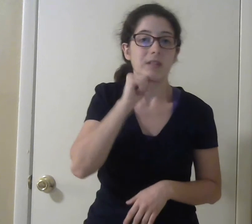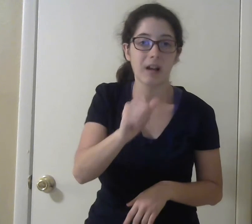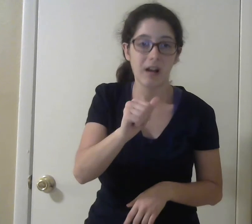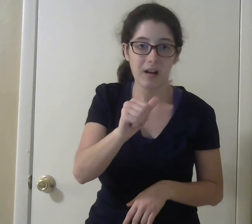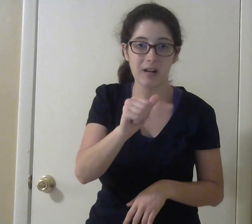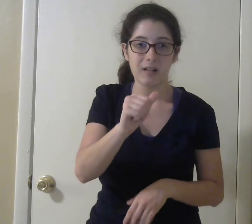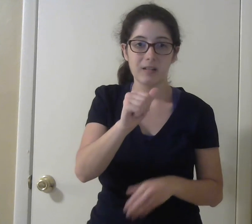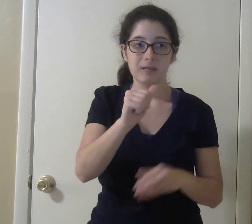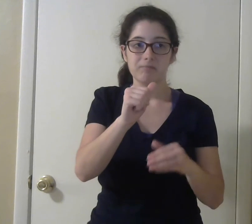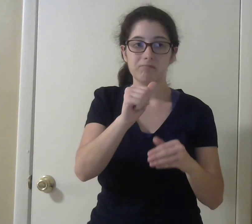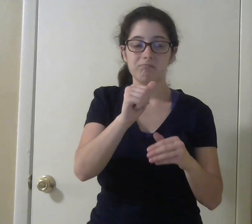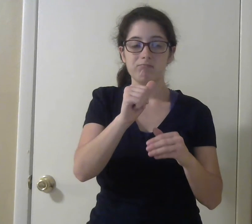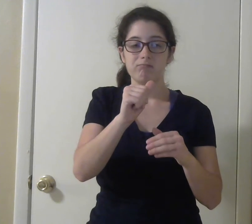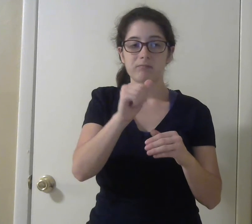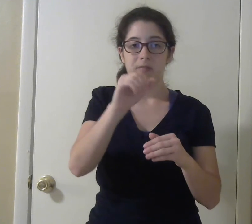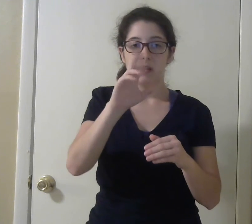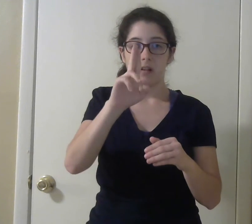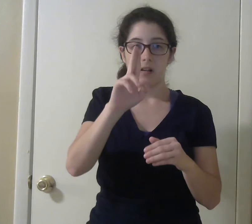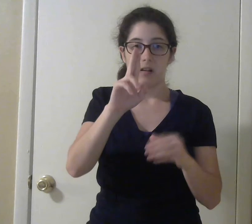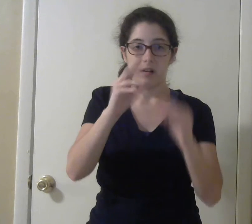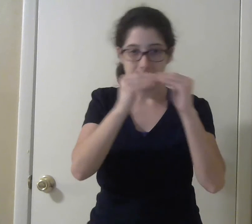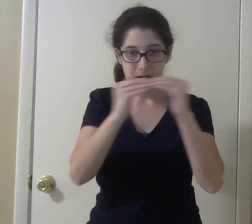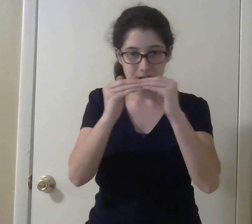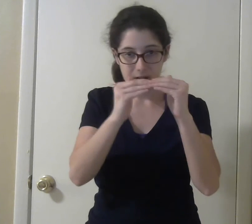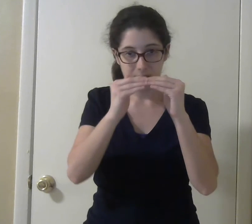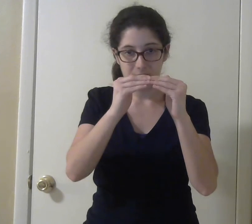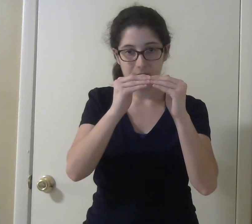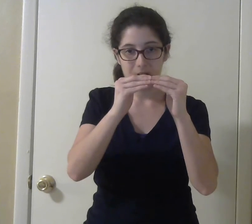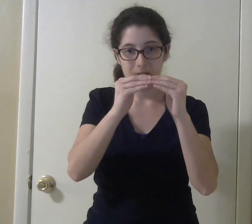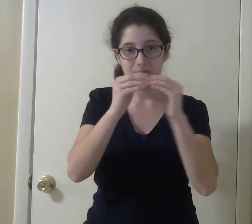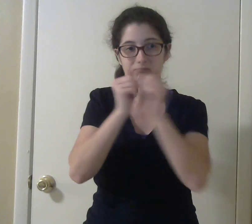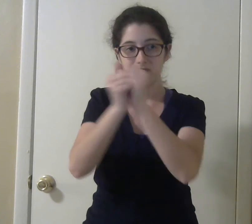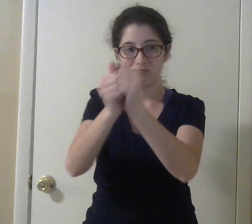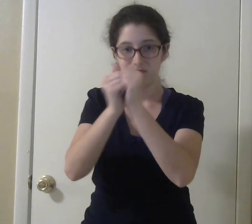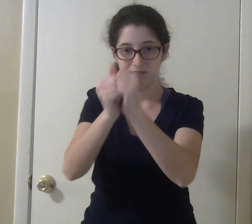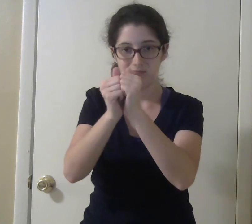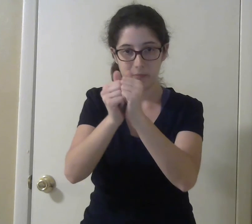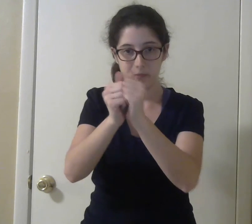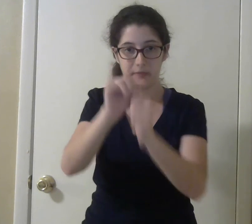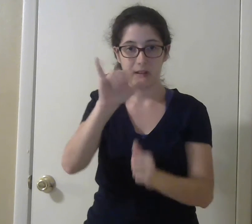with that as it relates to marriage. And I think the reason for that, Tony, is that